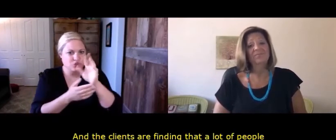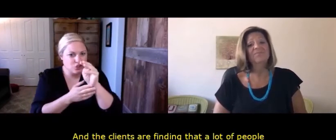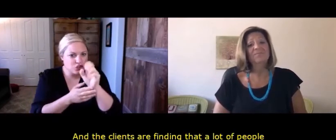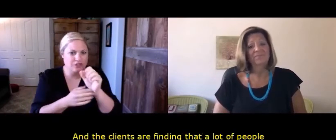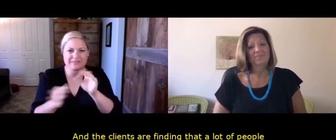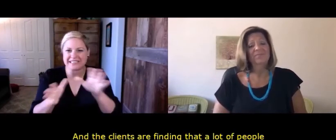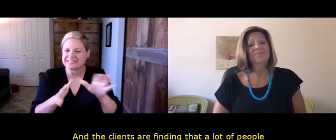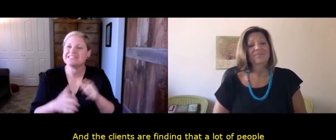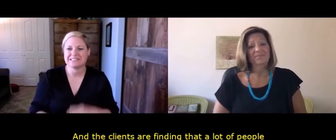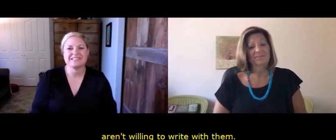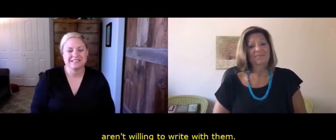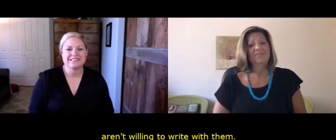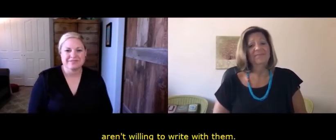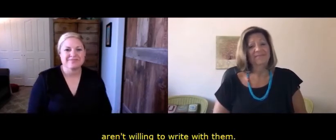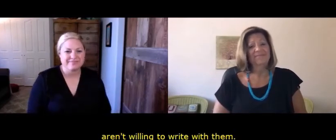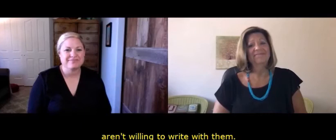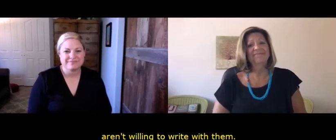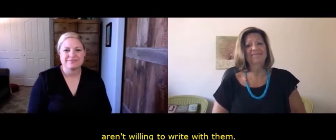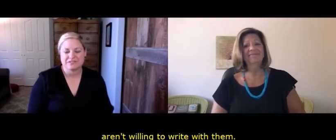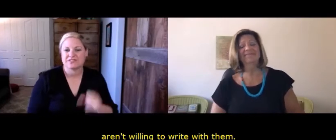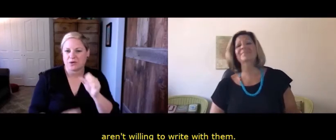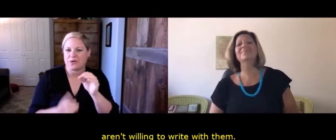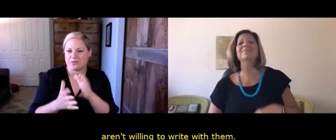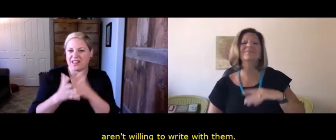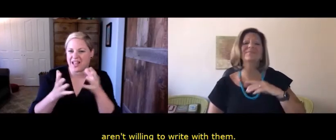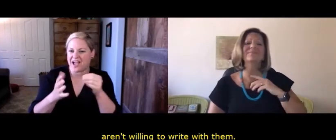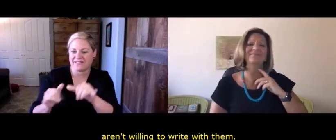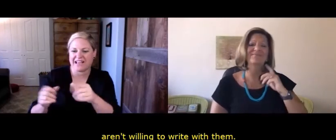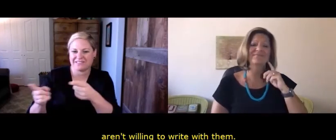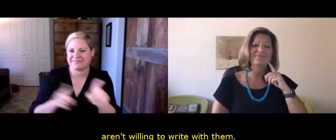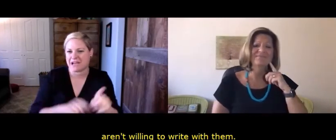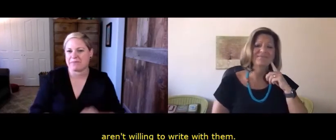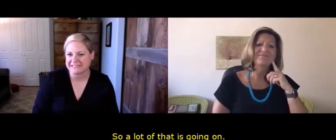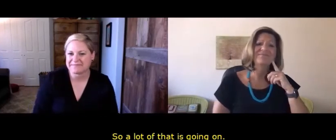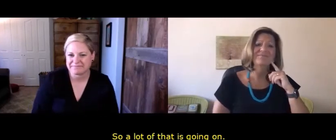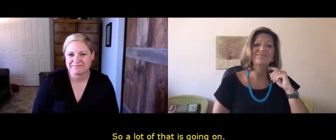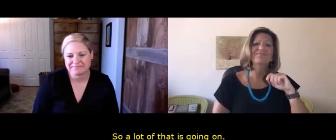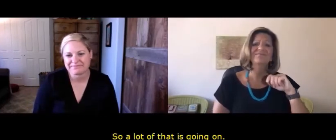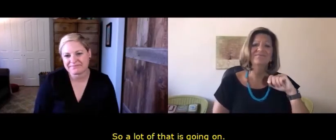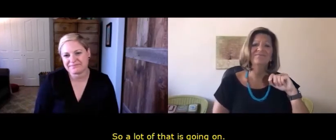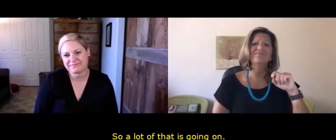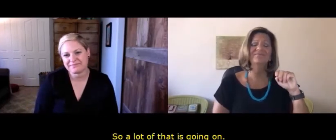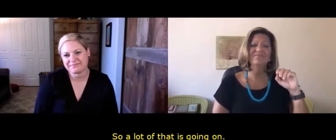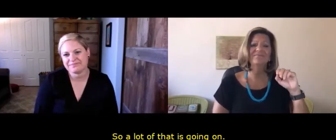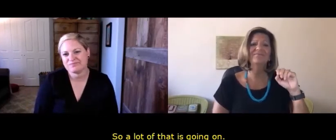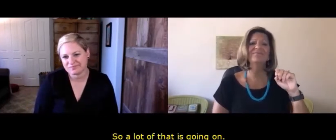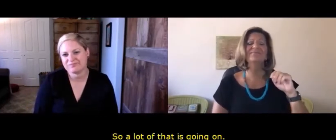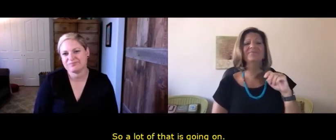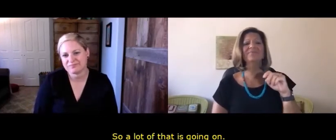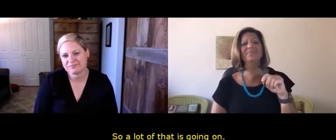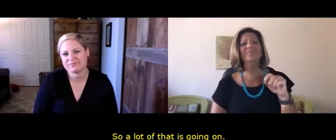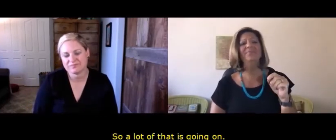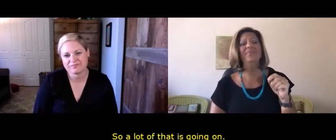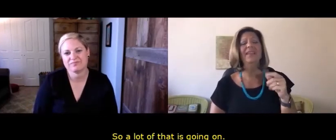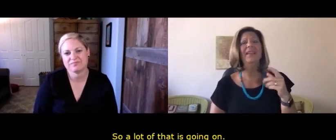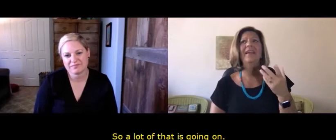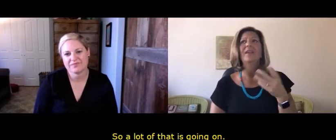And the clients are finding that a lot of people aren't willing to write with them. So a lot of that is going on.